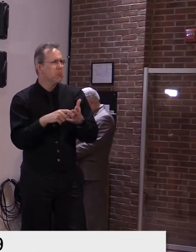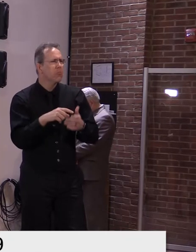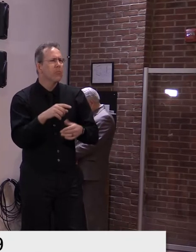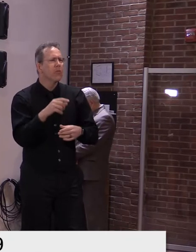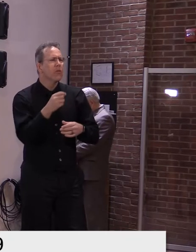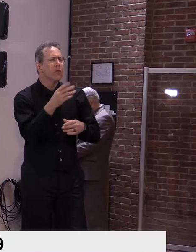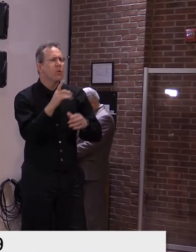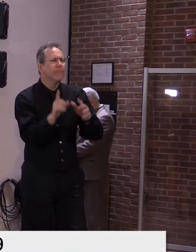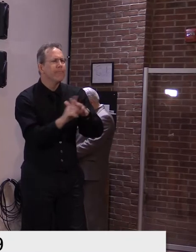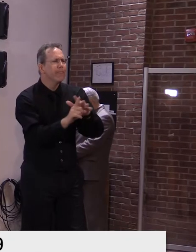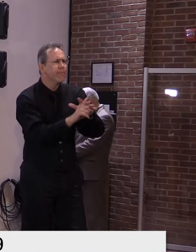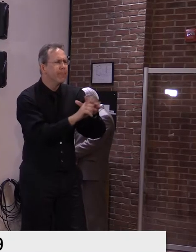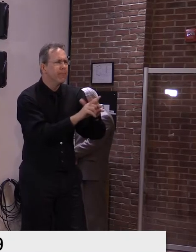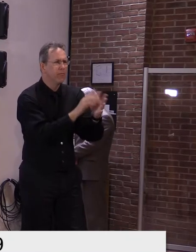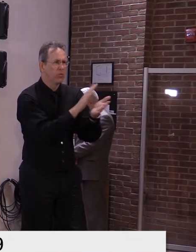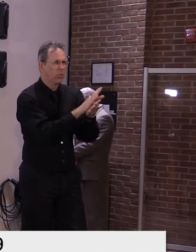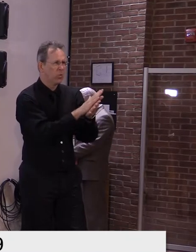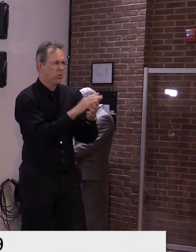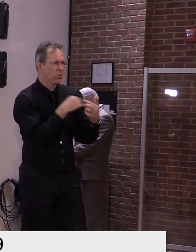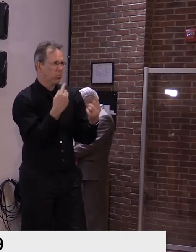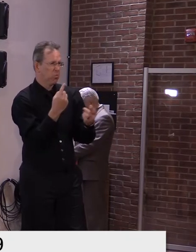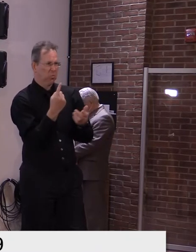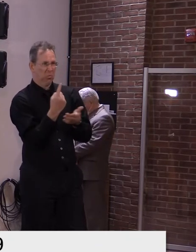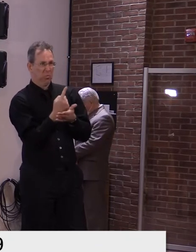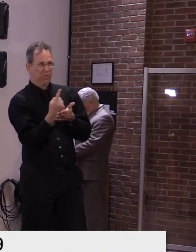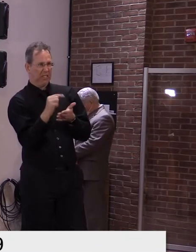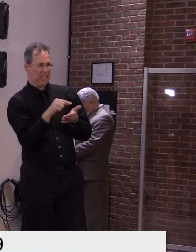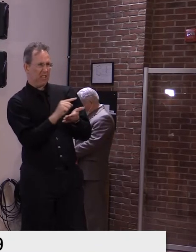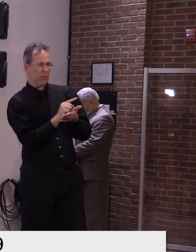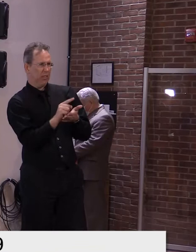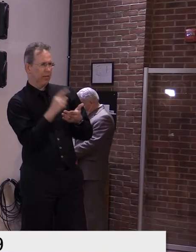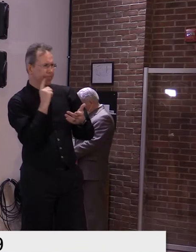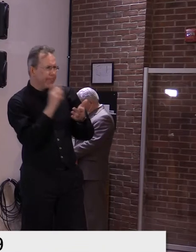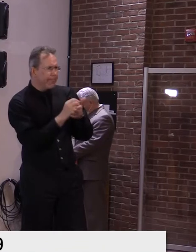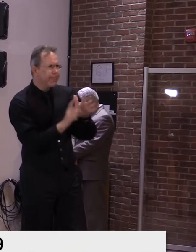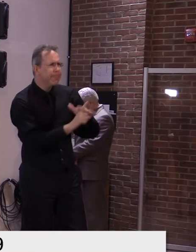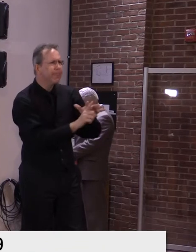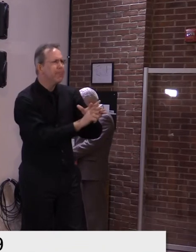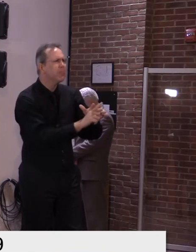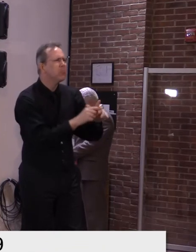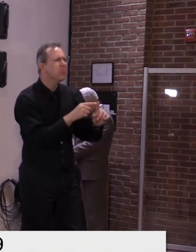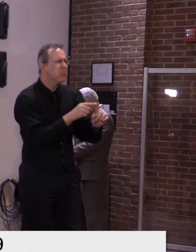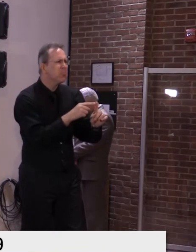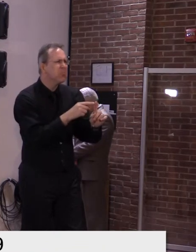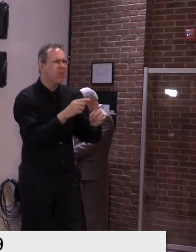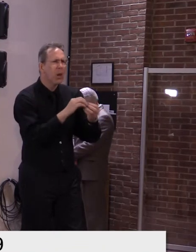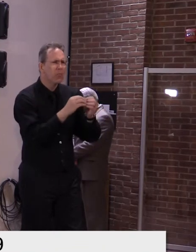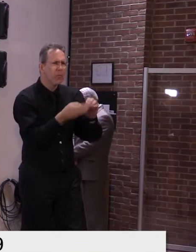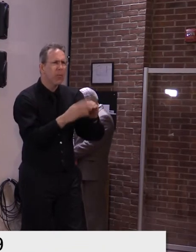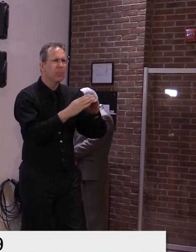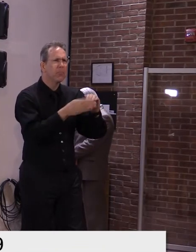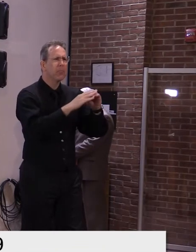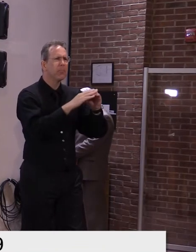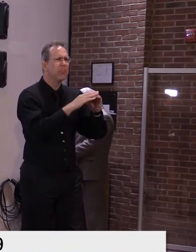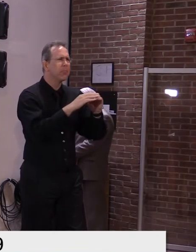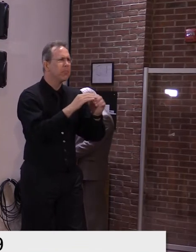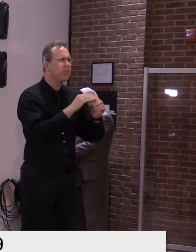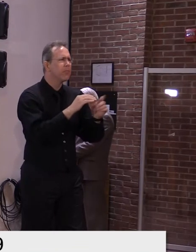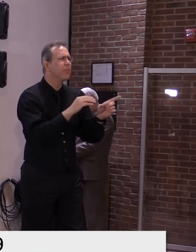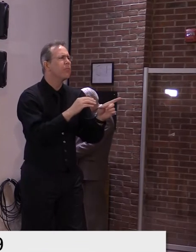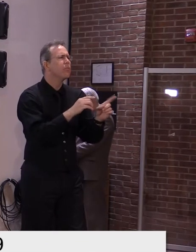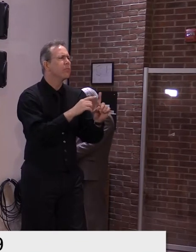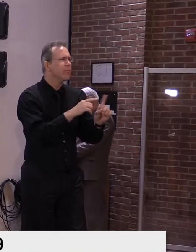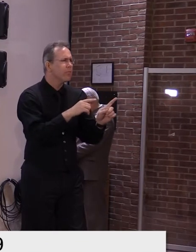of a particular spread in Colchester High School. What is the state doing to kind of check in on this or combat that